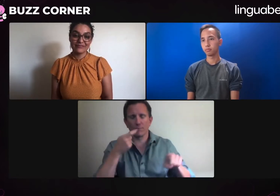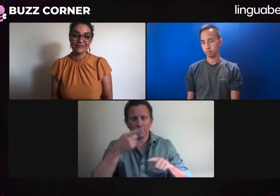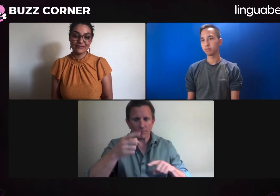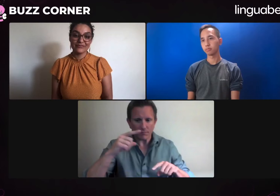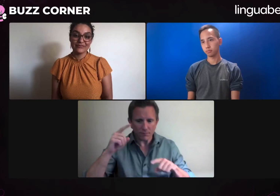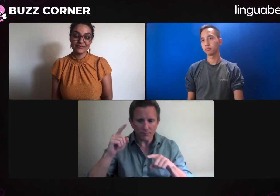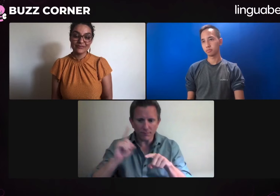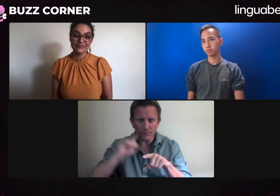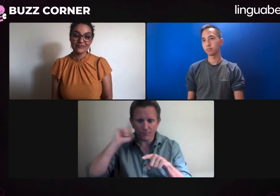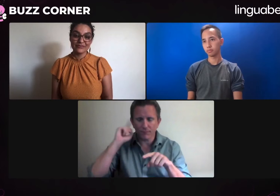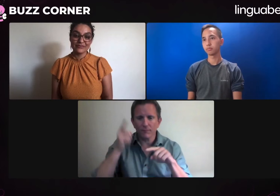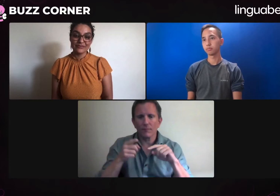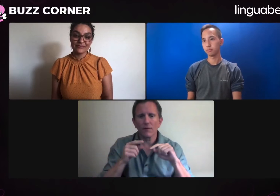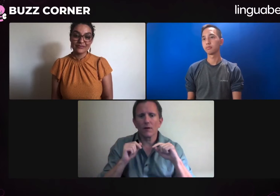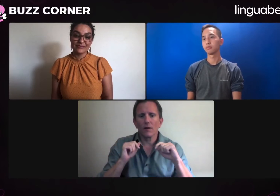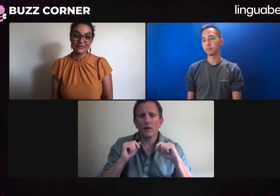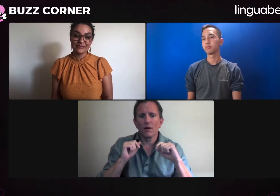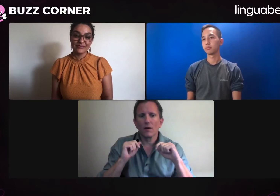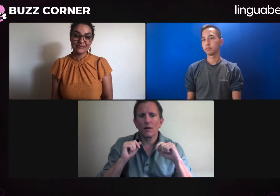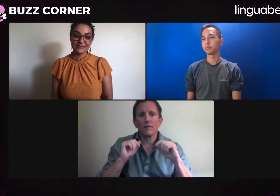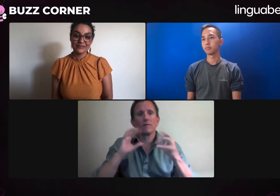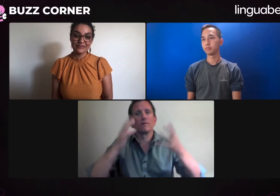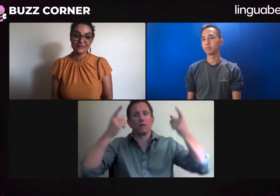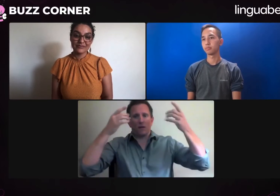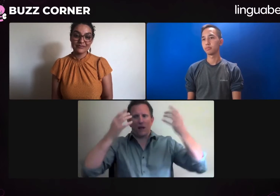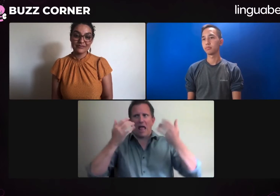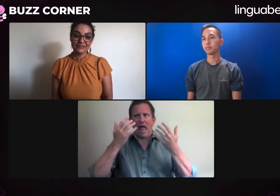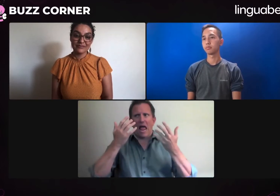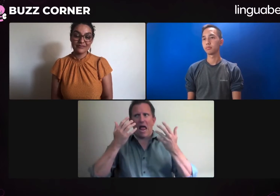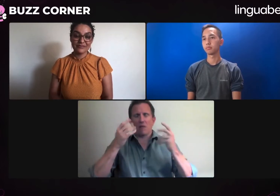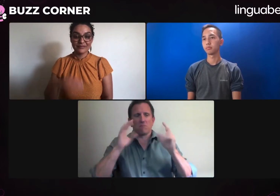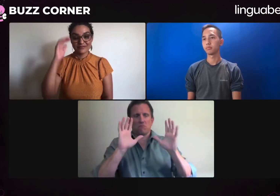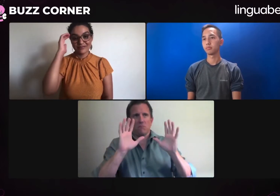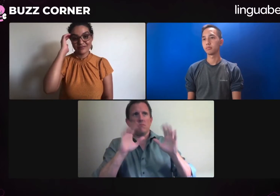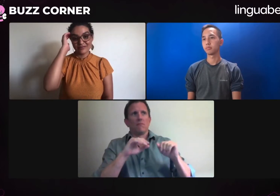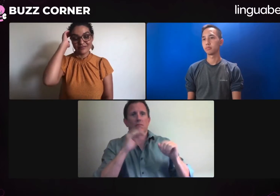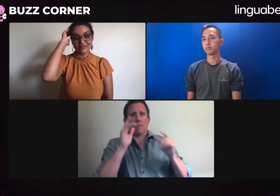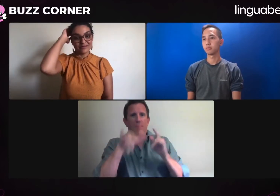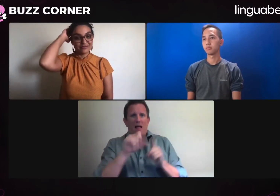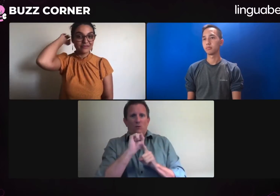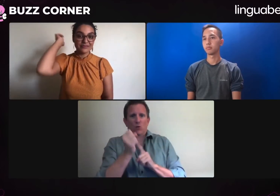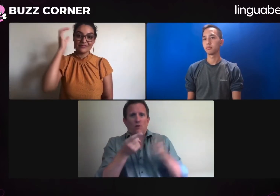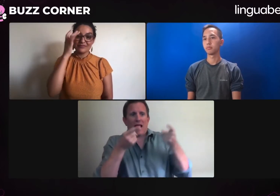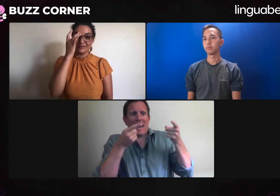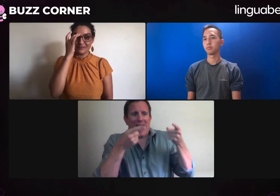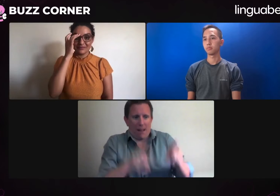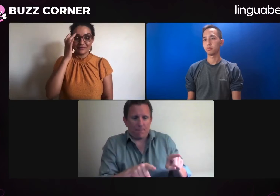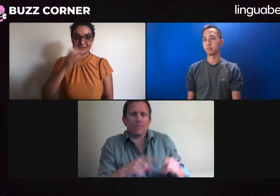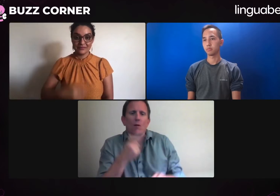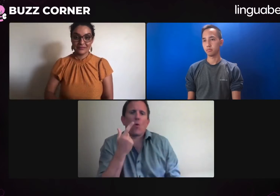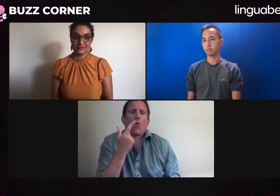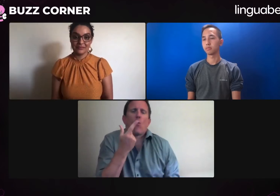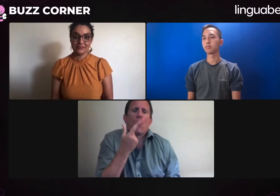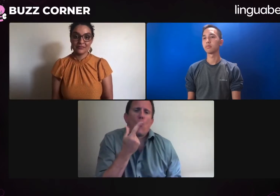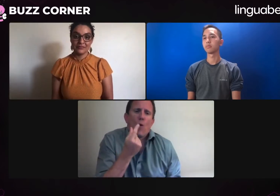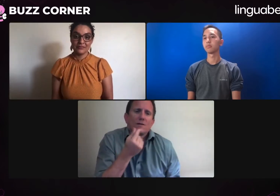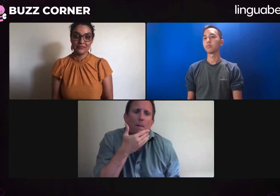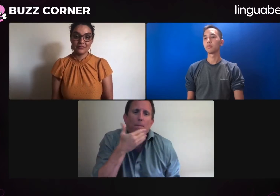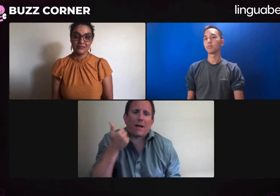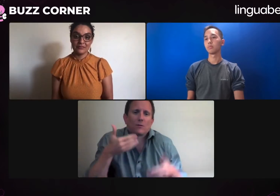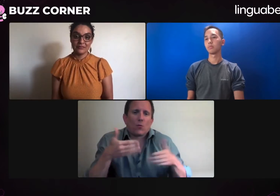with an interpreter who essentially robbed a deaf person of an opportunity, that